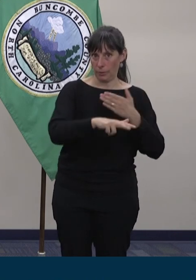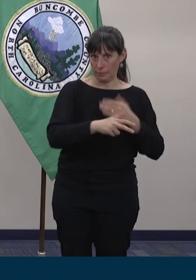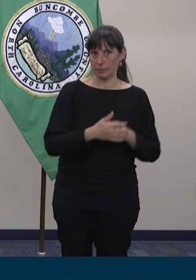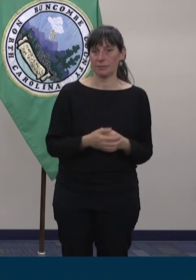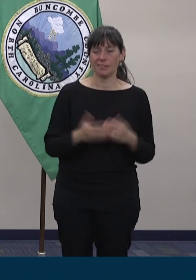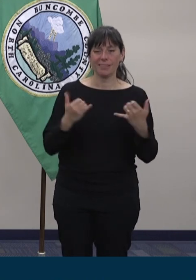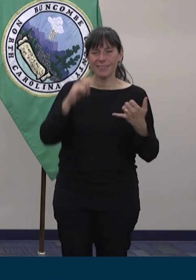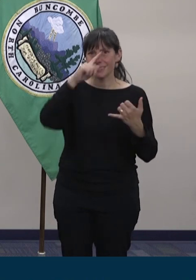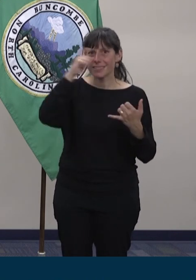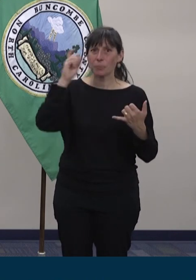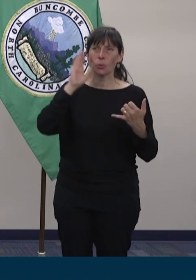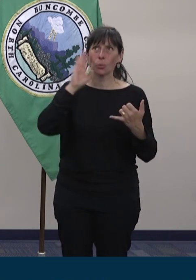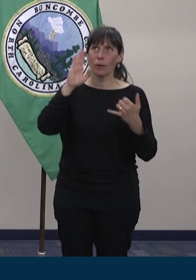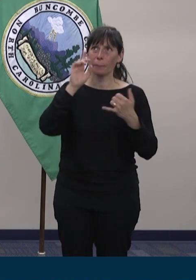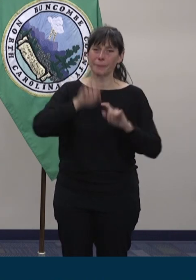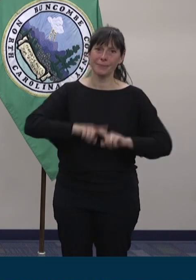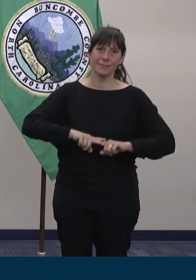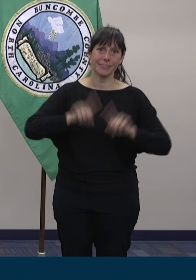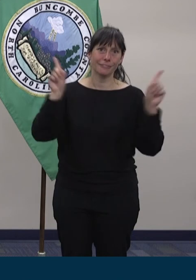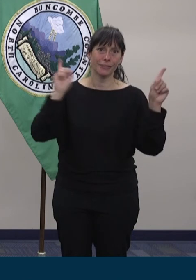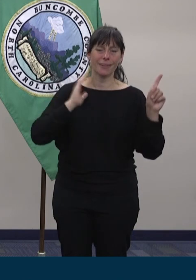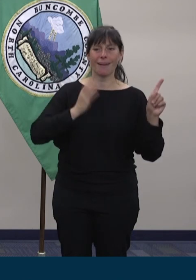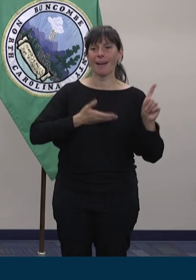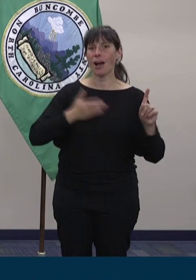cookouts will be limited to smaller groups.